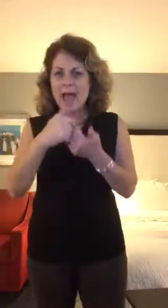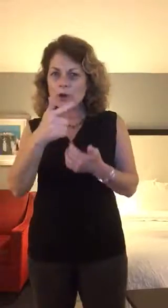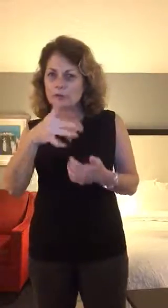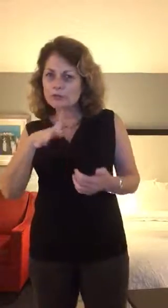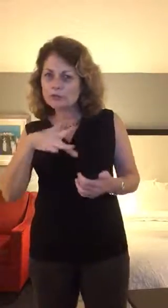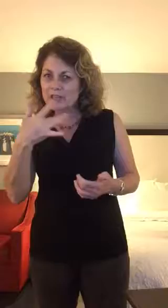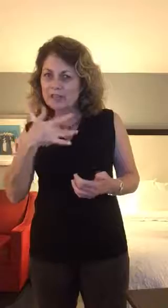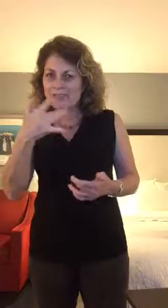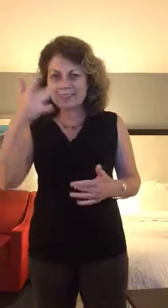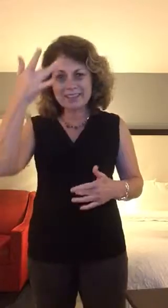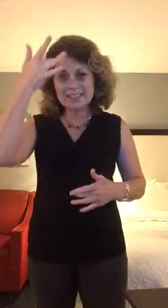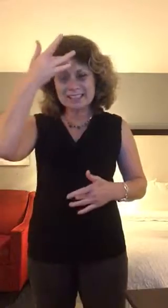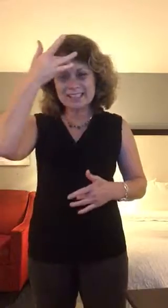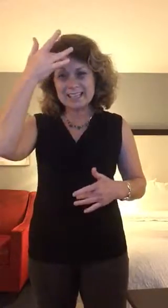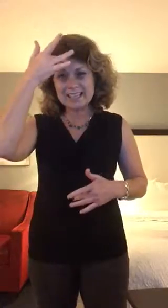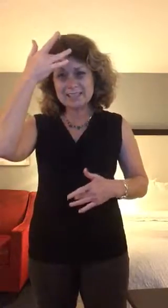How are you feeling? Sick?